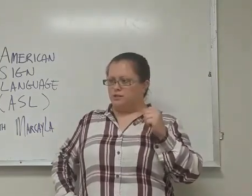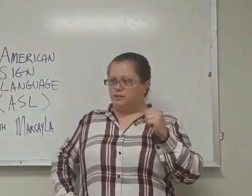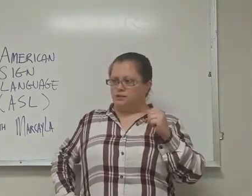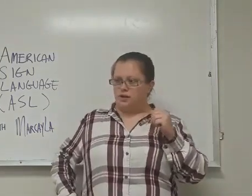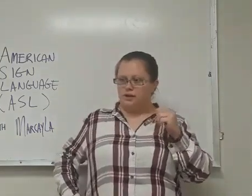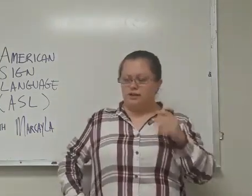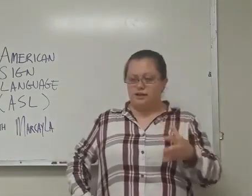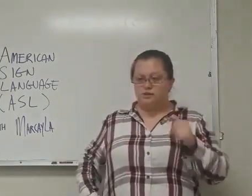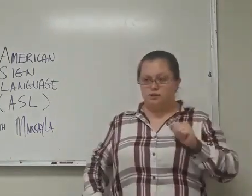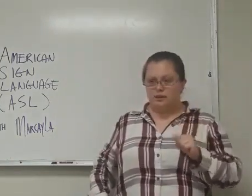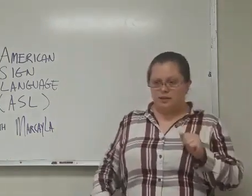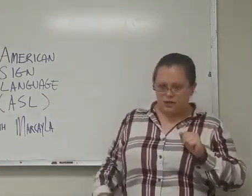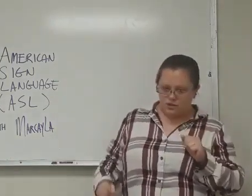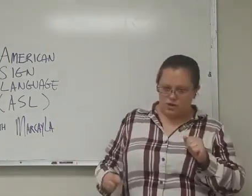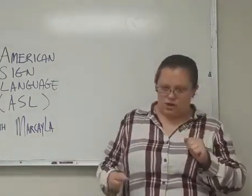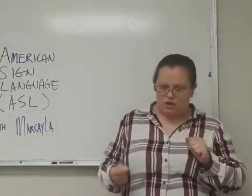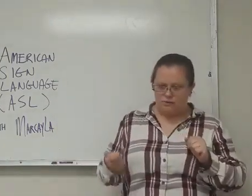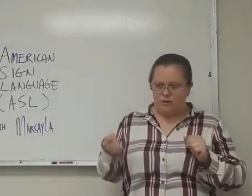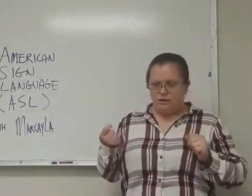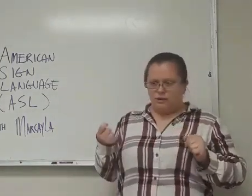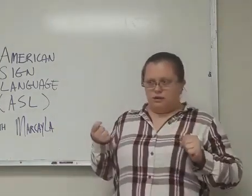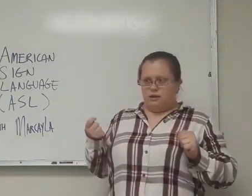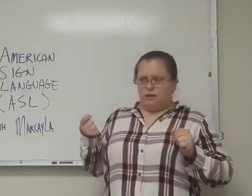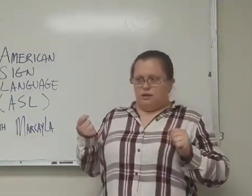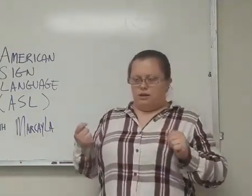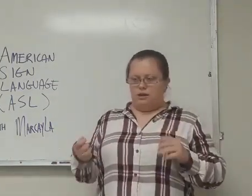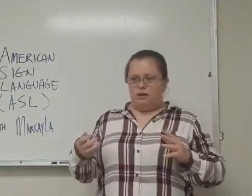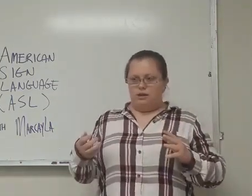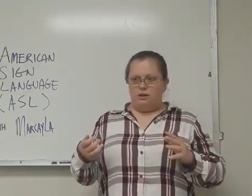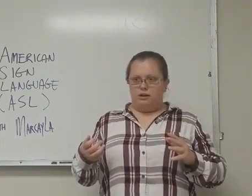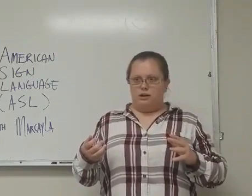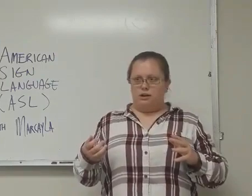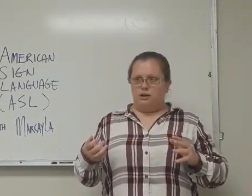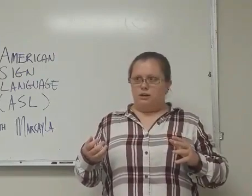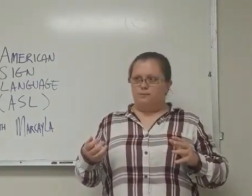was a guest from my last job. He